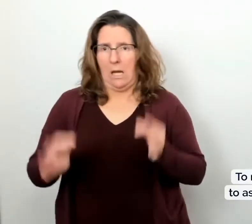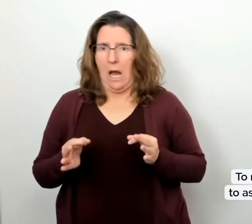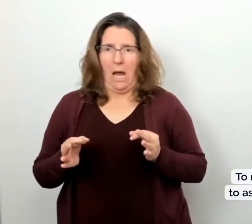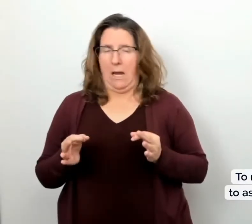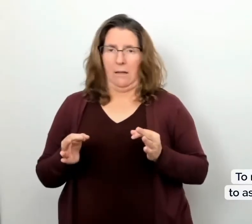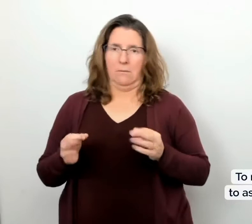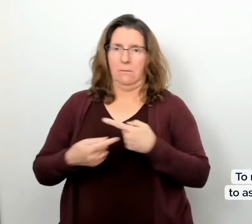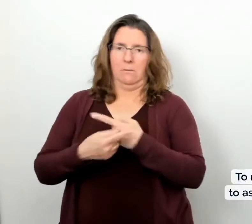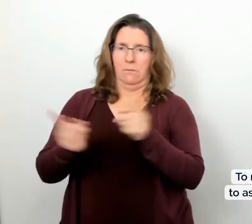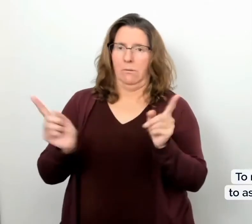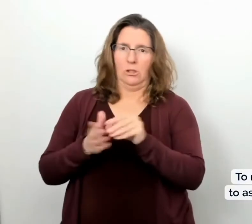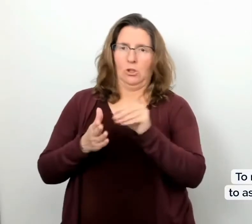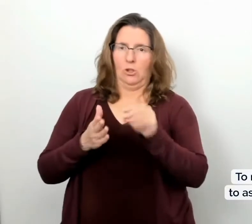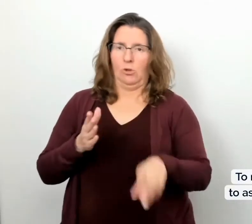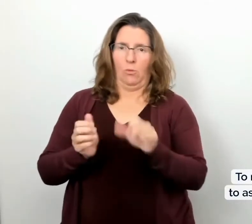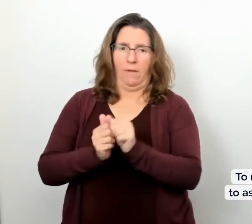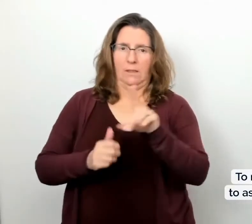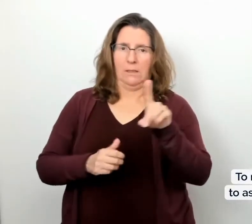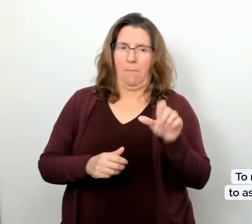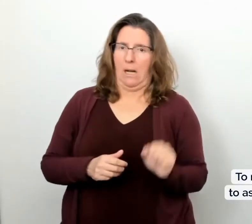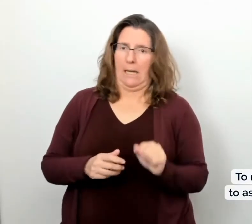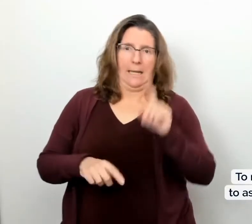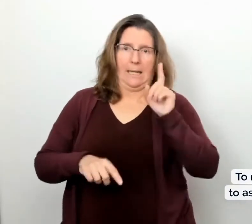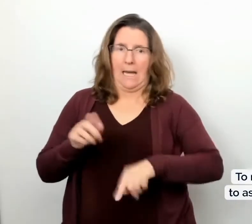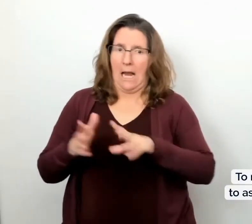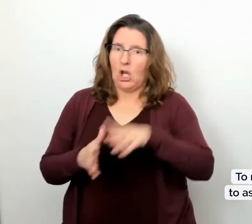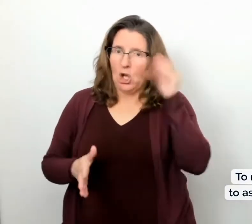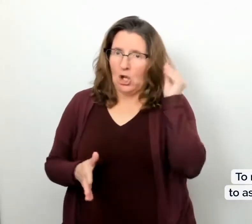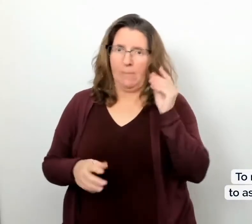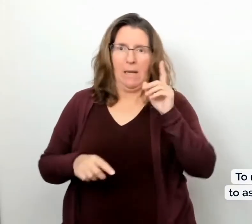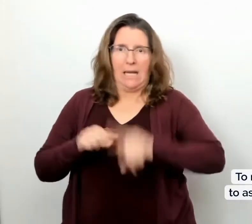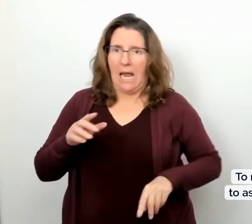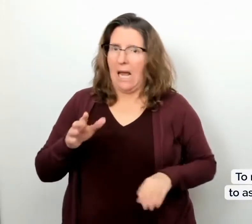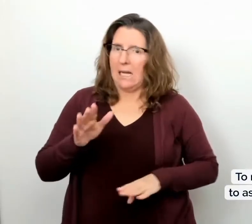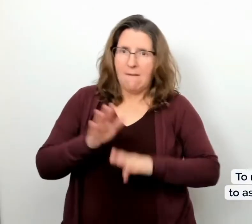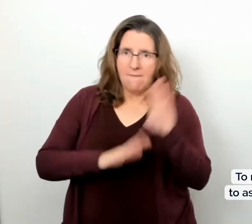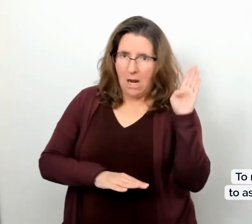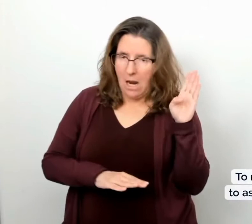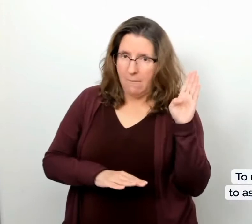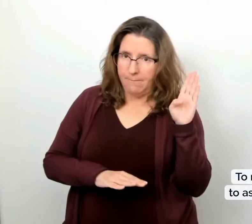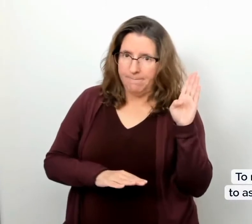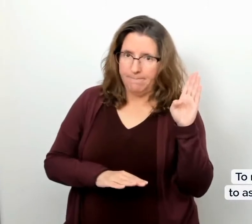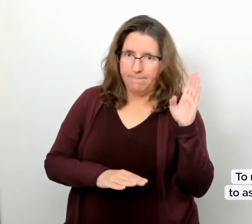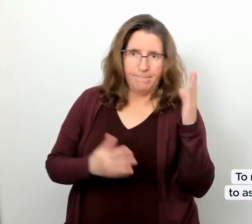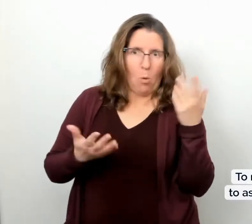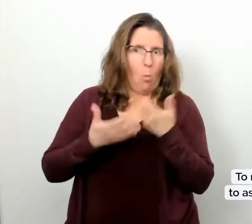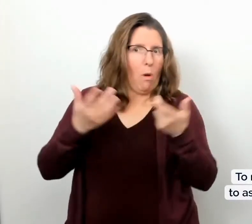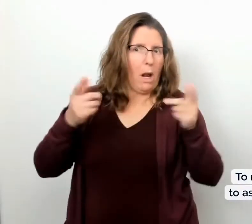If the presumption is the student is unable to learn, cannot progress, what